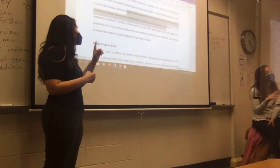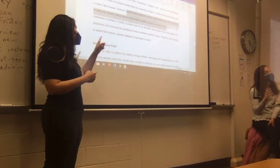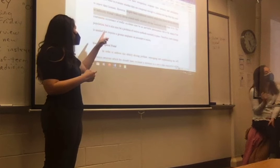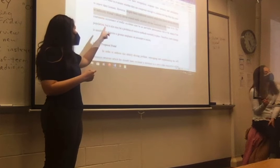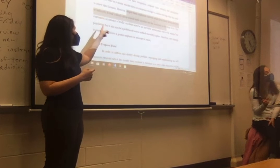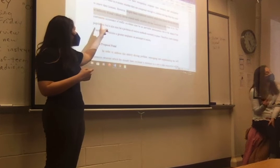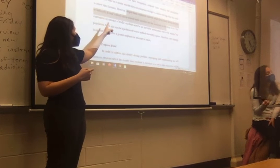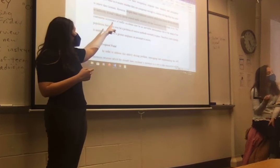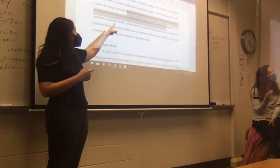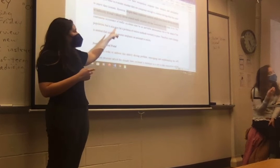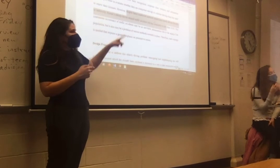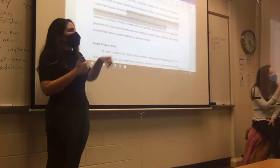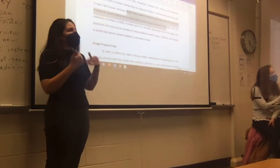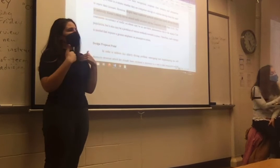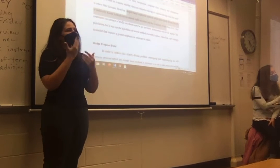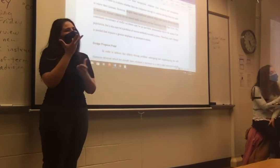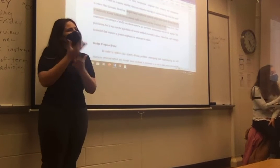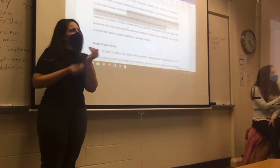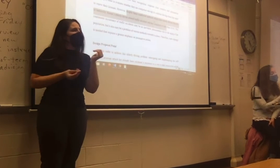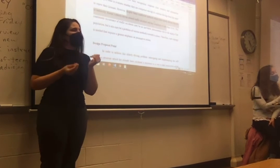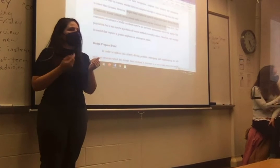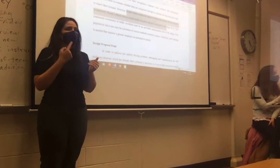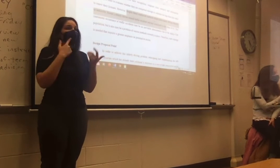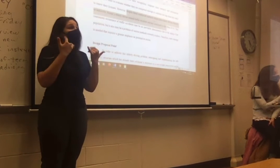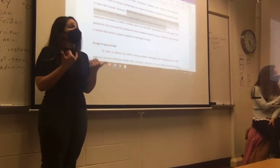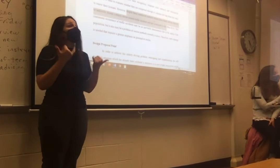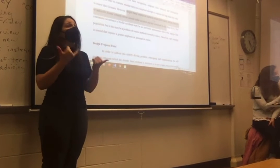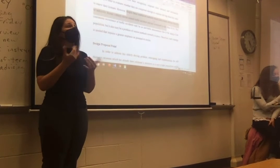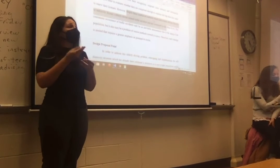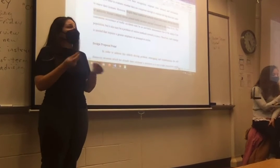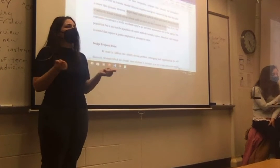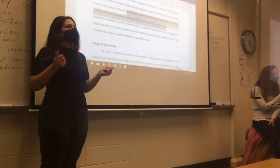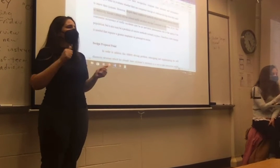current solutions are not totally solving the problem, right?